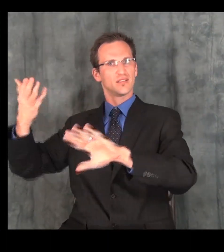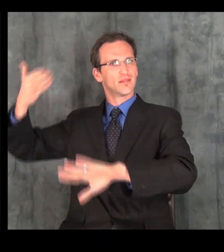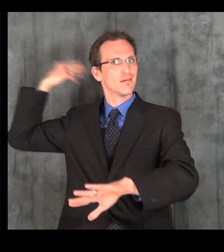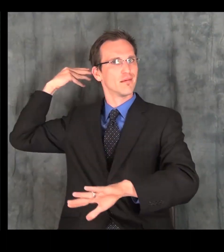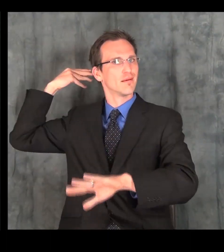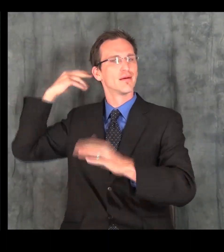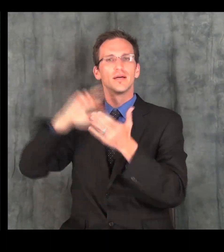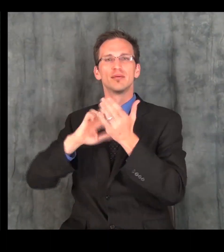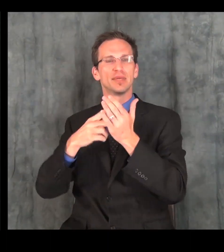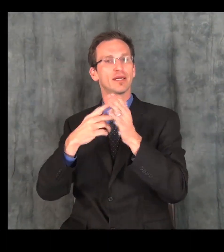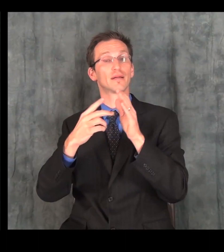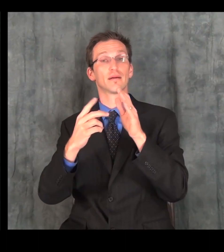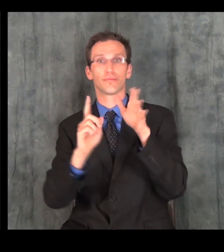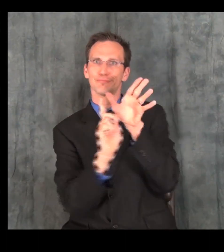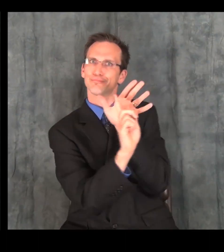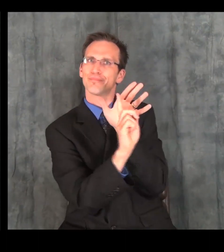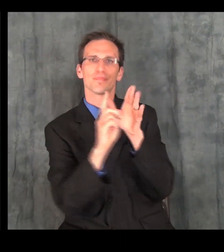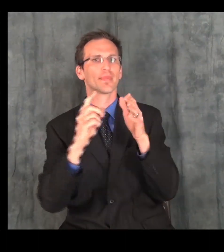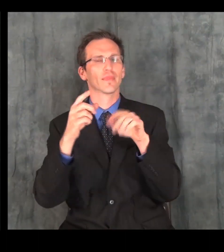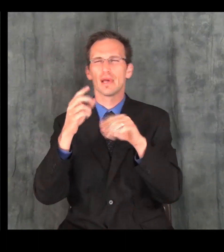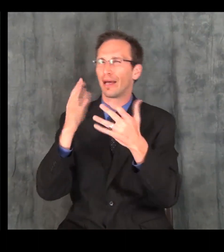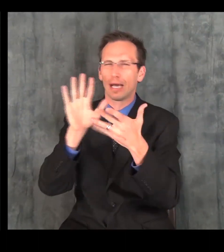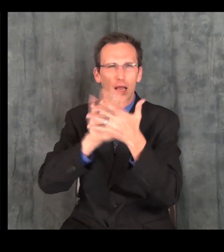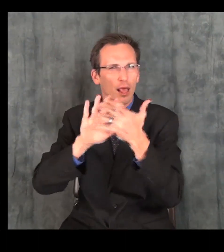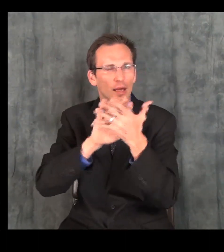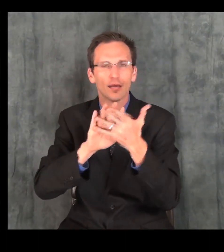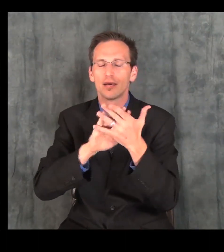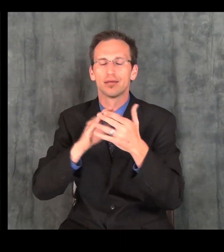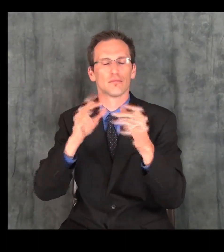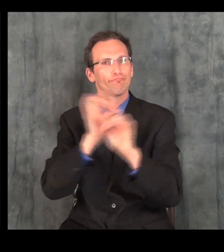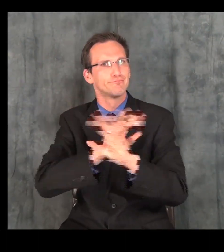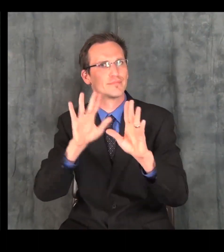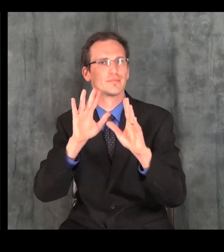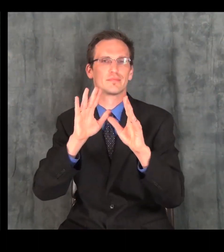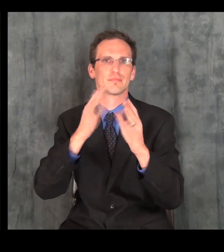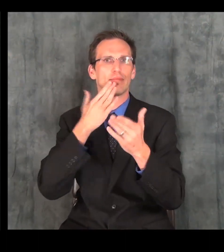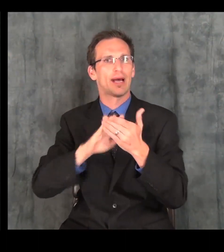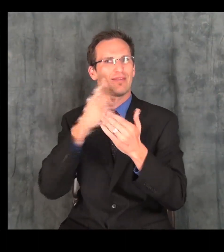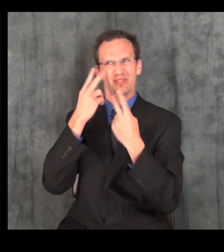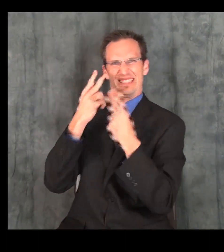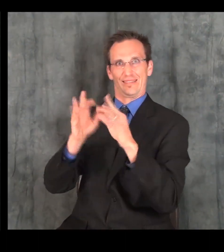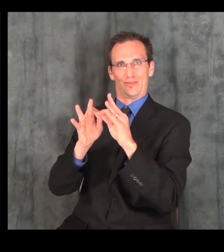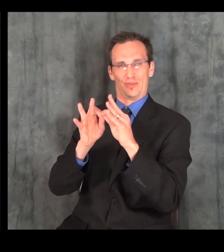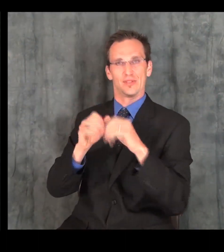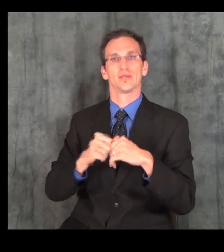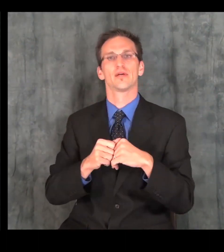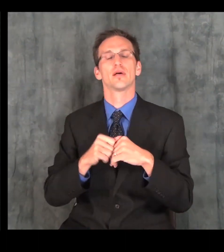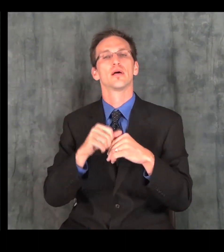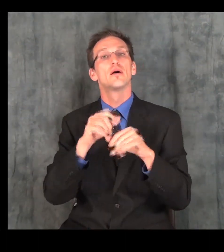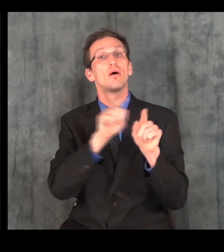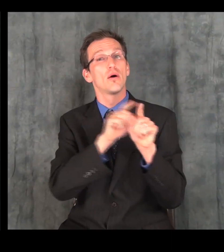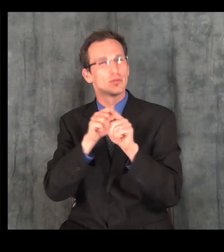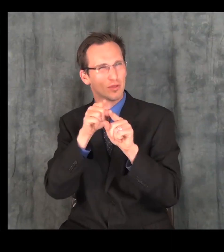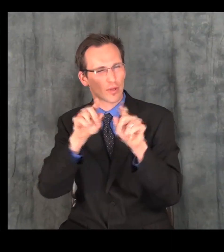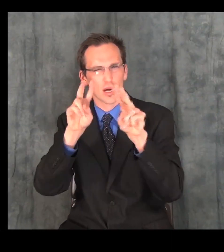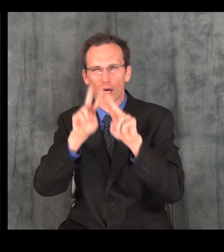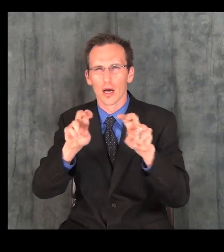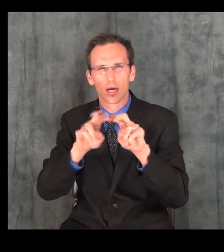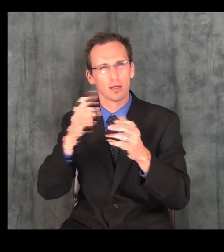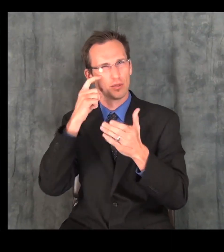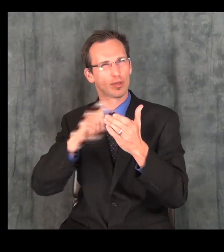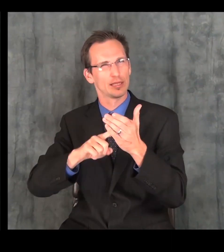screen behind her, which is something that we couldn't control for at the time. So if you look closely, round the